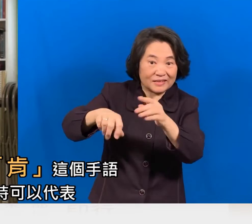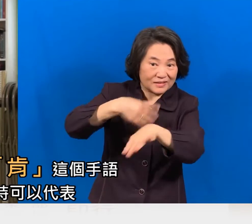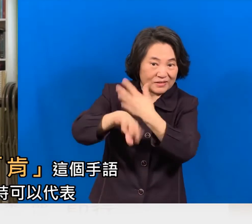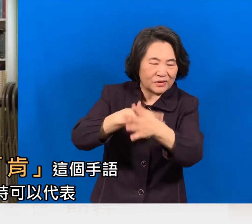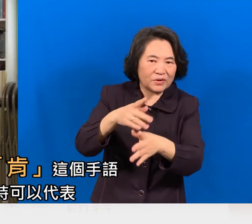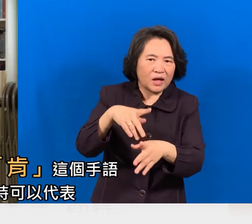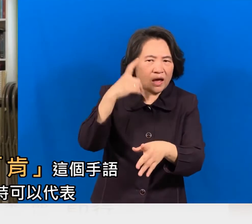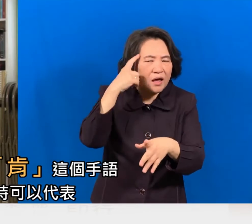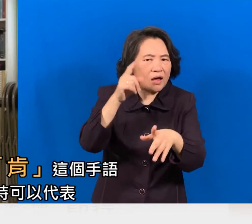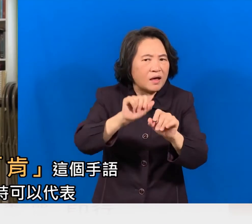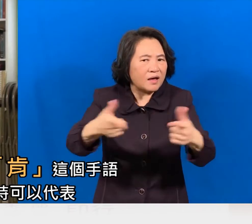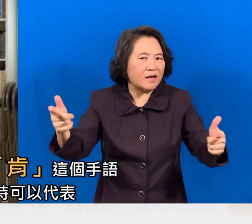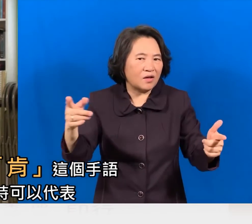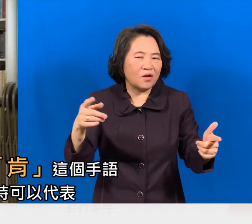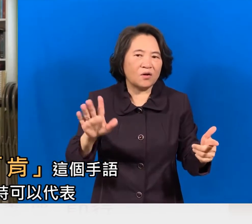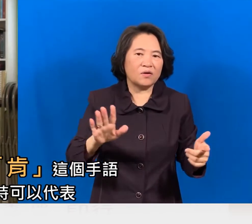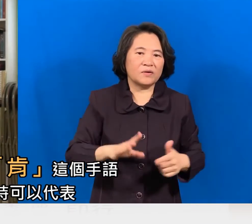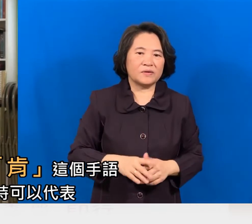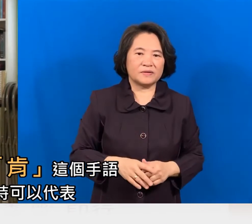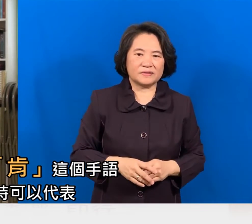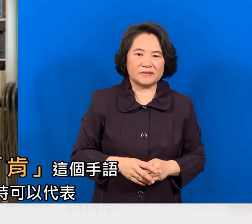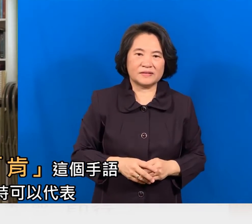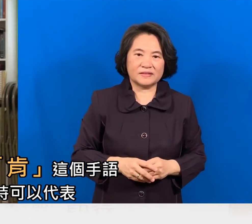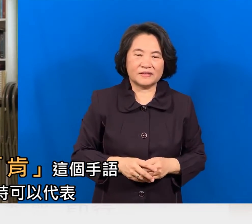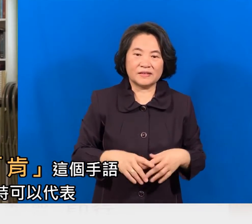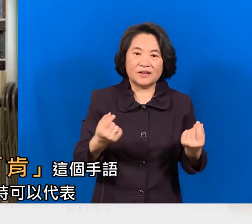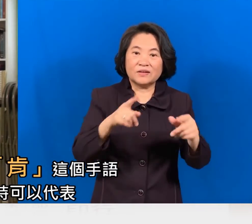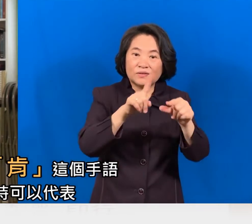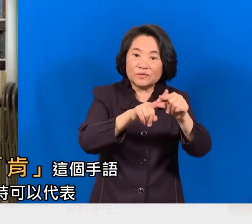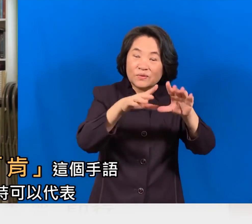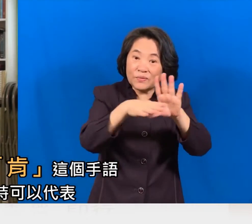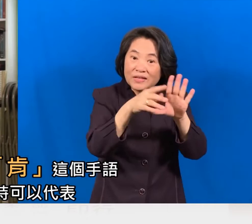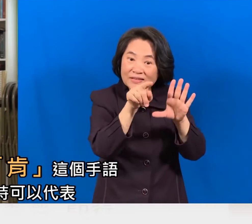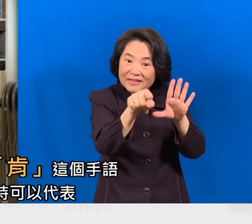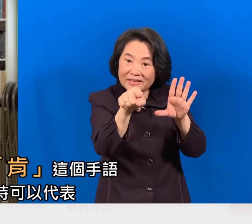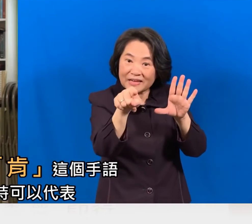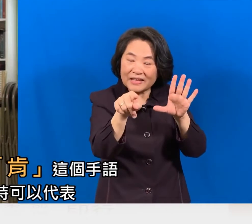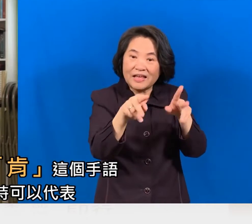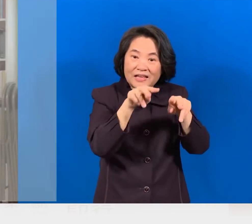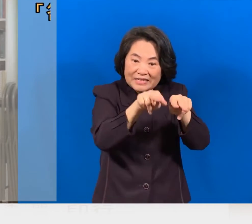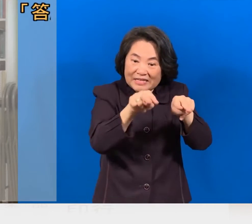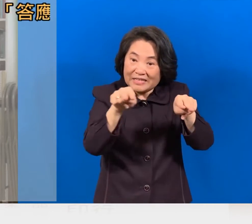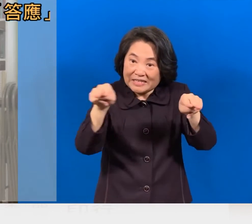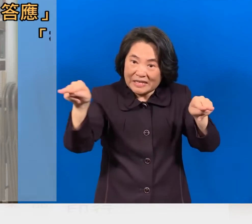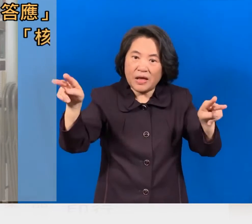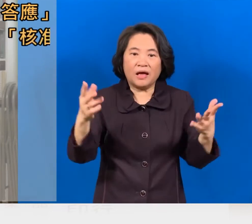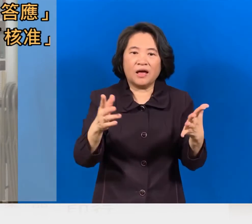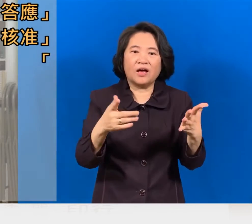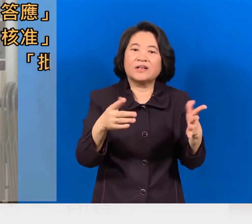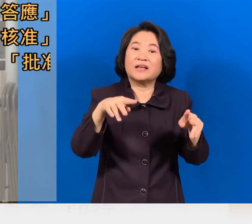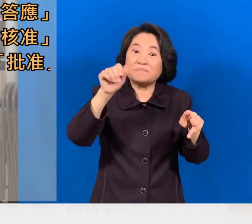willing can at the same time refer to agree to, approve, to okay, to